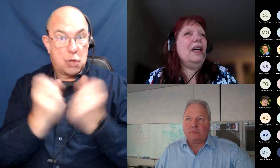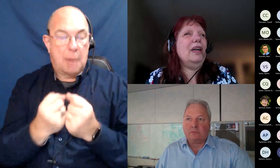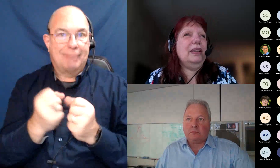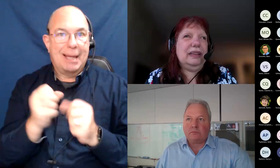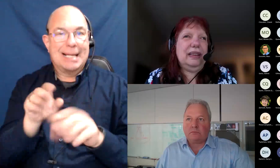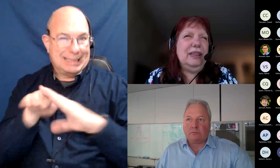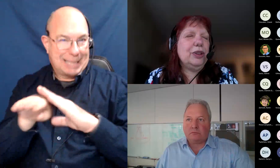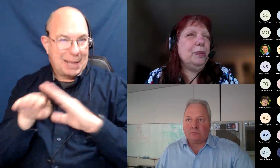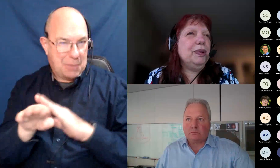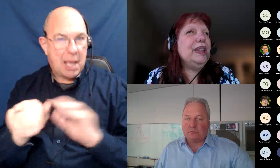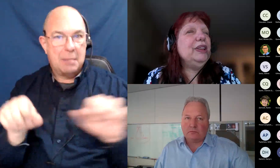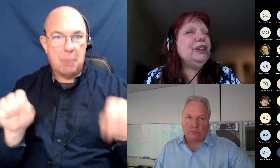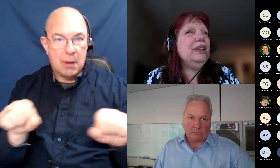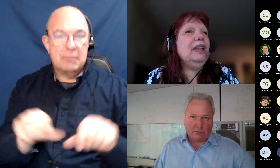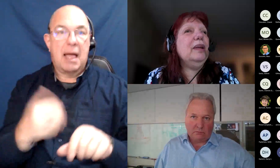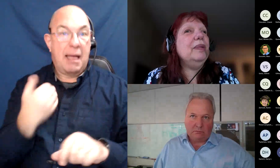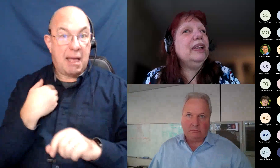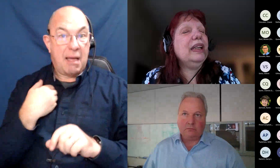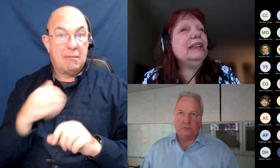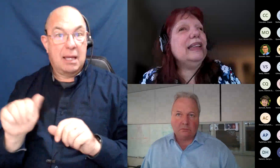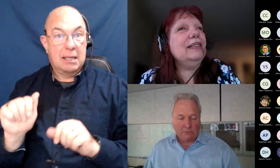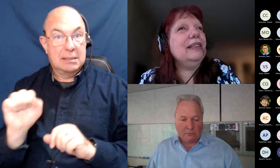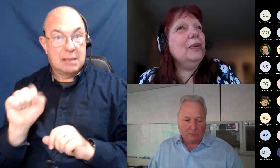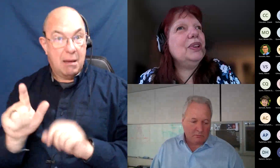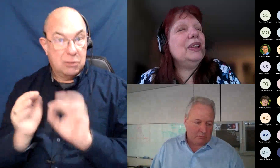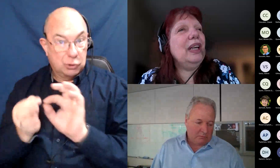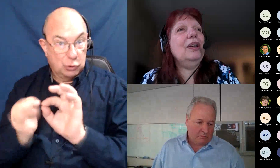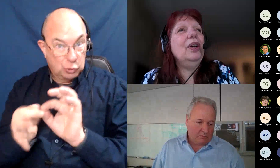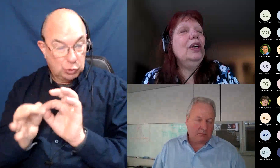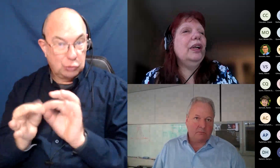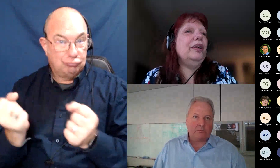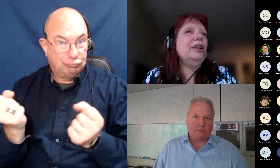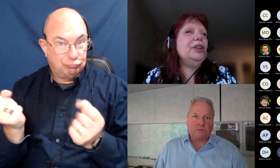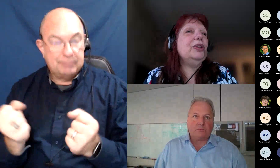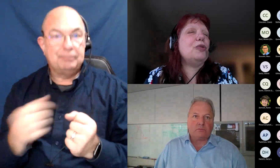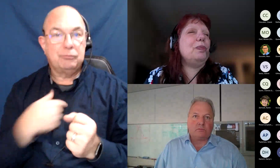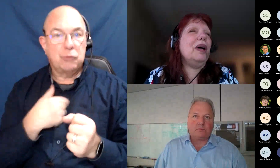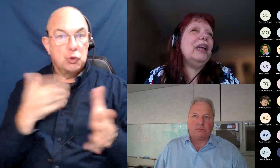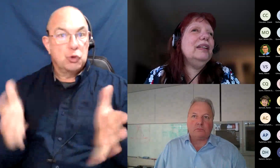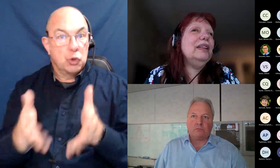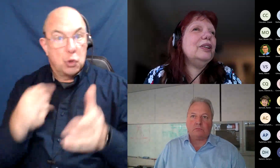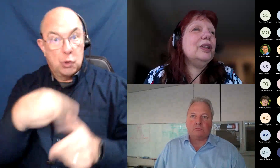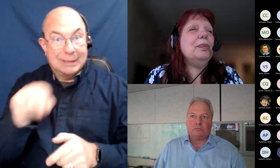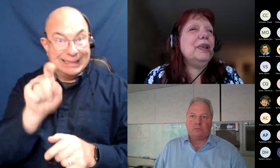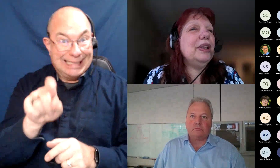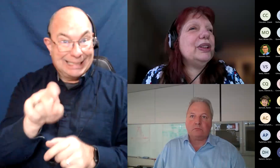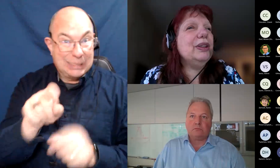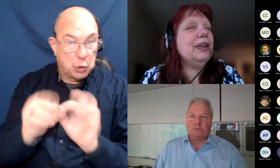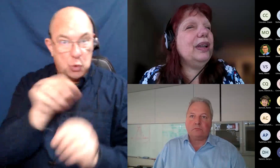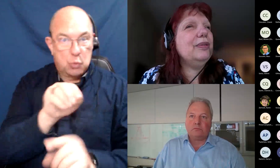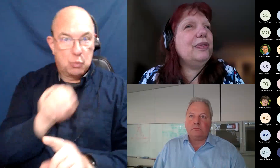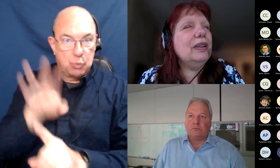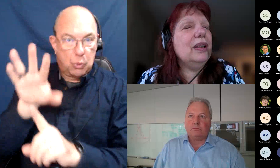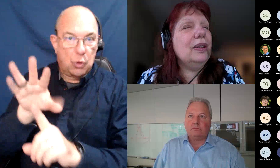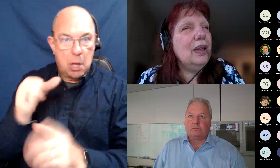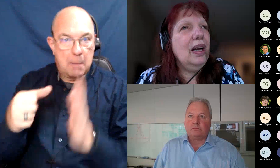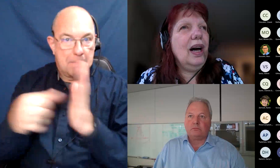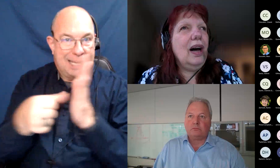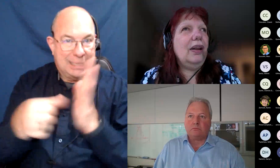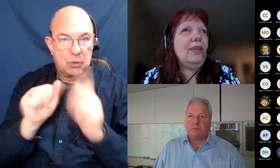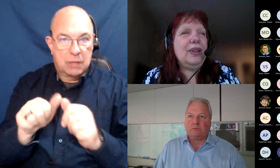have interpretation in American Sign Language, and I encourage you to spotlight the interpreter so you can